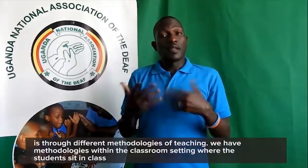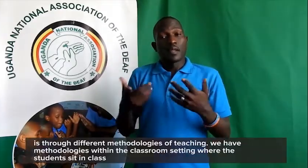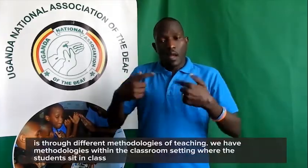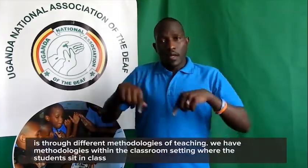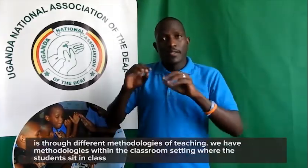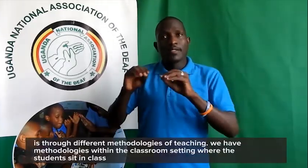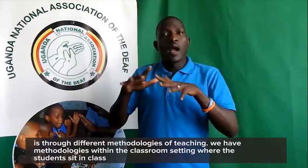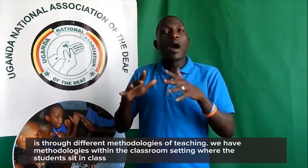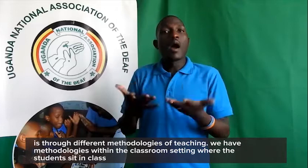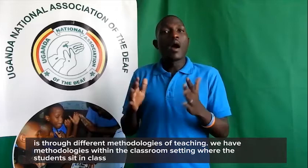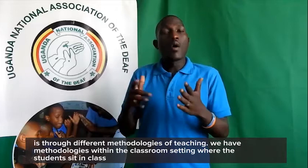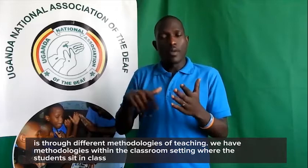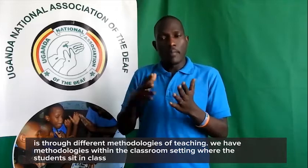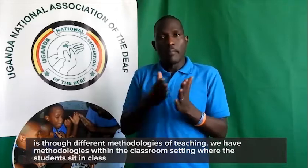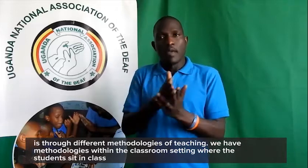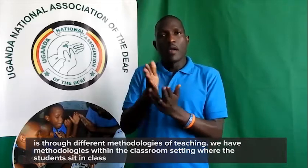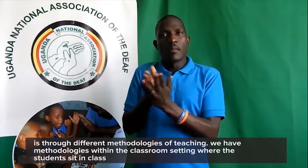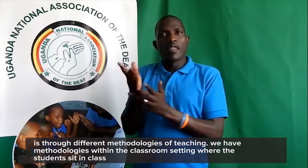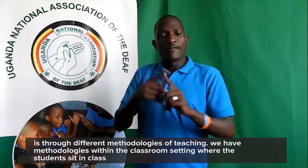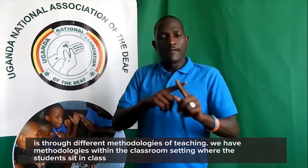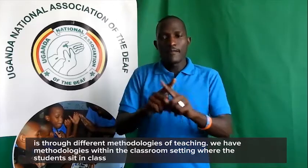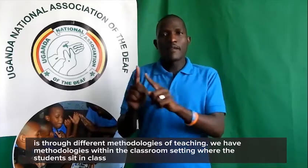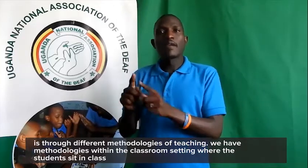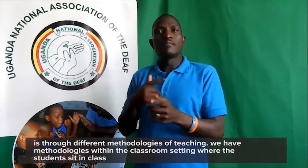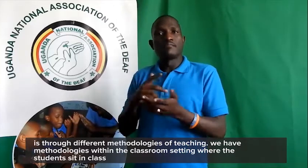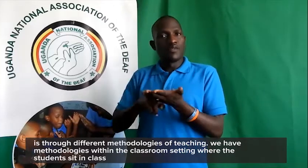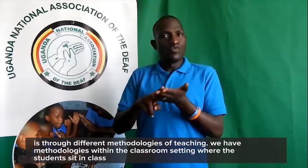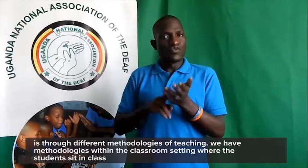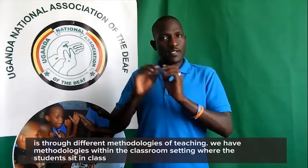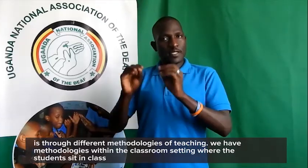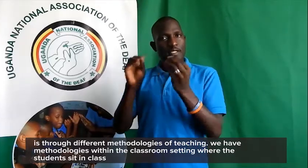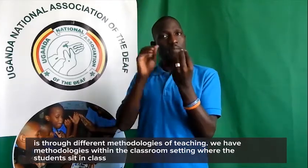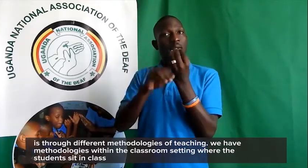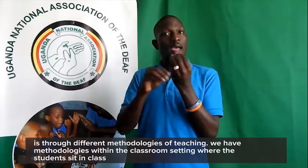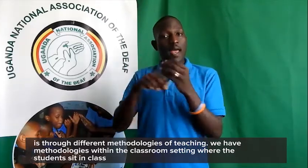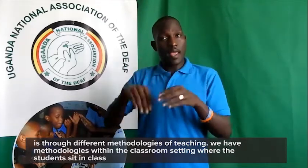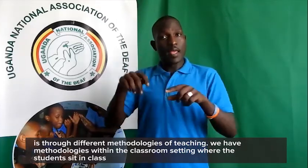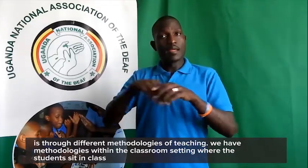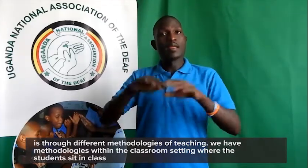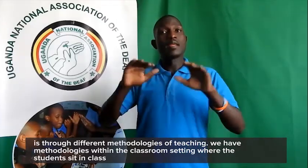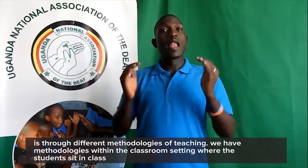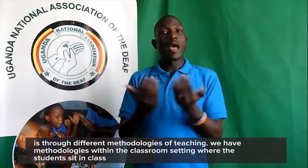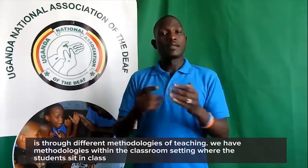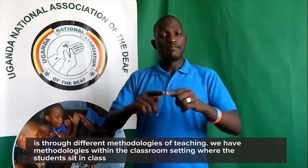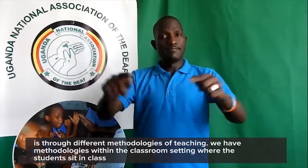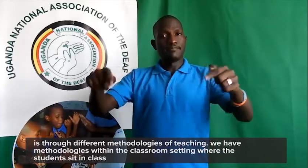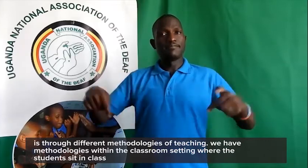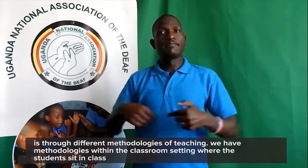is through different methodologies of teaching. We have methodologies within the classroom setting